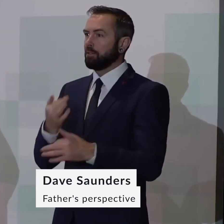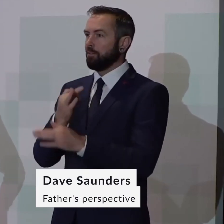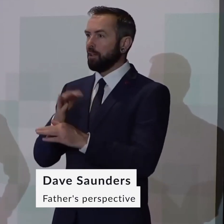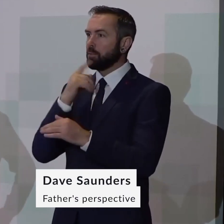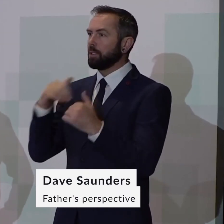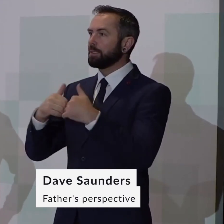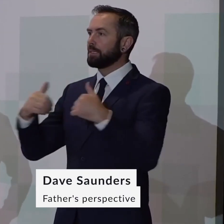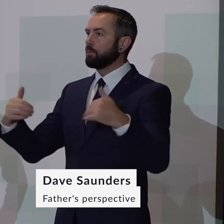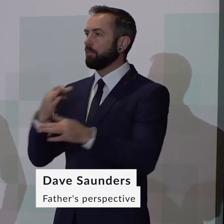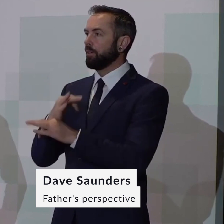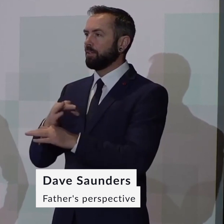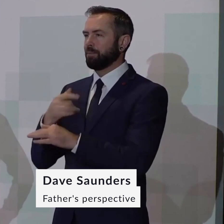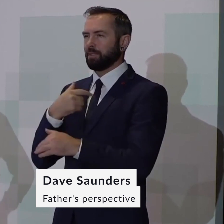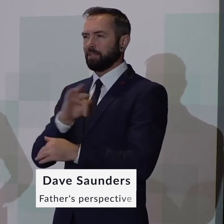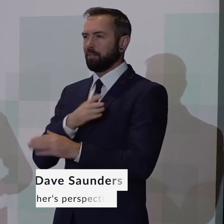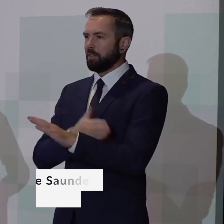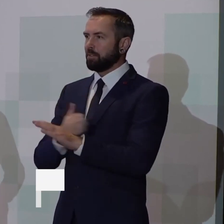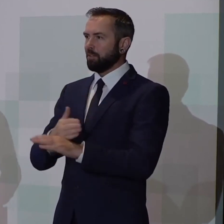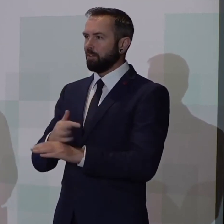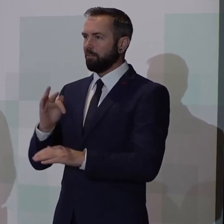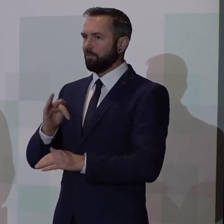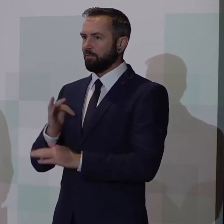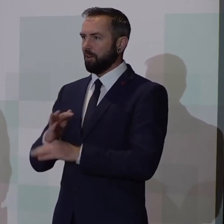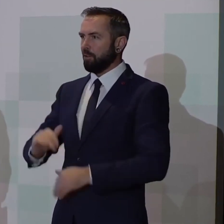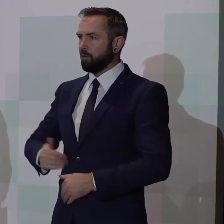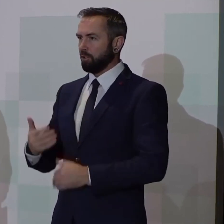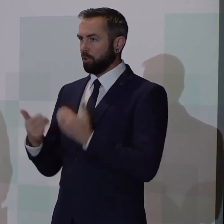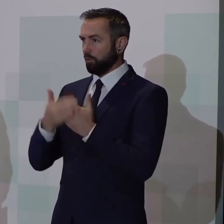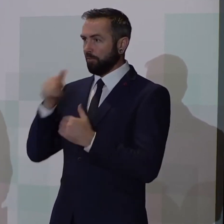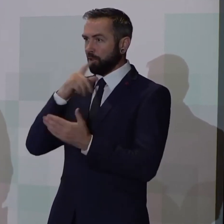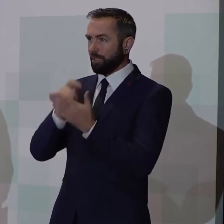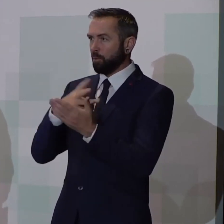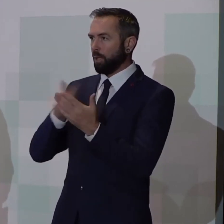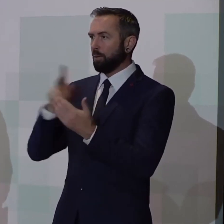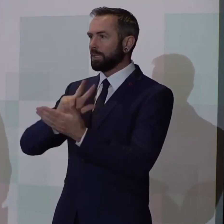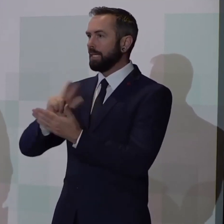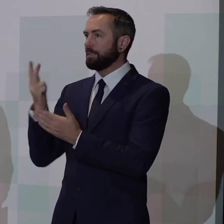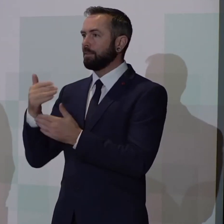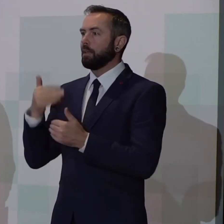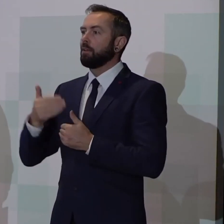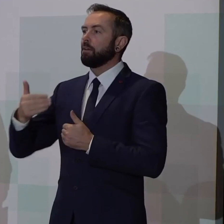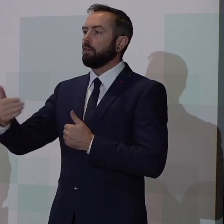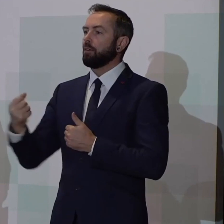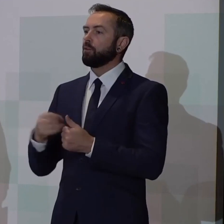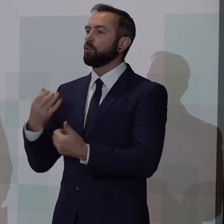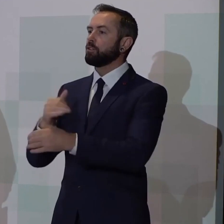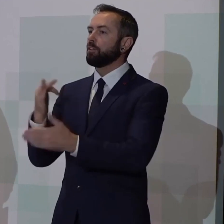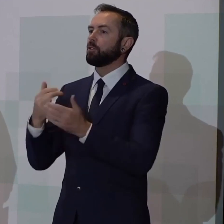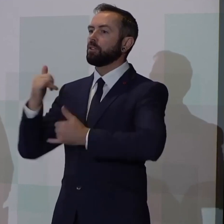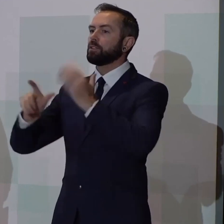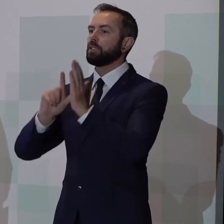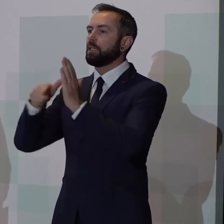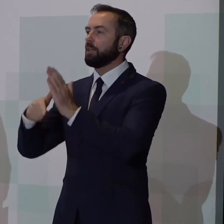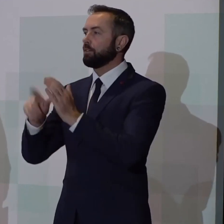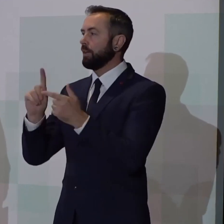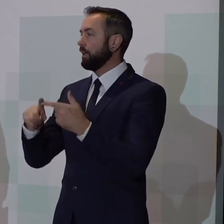separated father. I was a young dad, and I became a father for the first time at 18 years of age. I then went on to have another child a few years later,